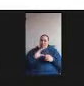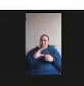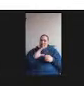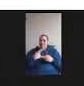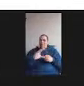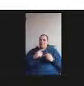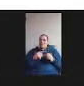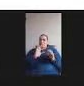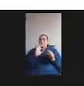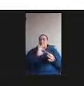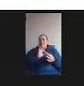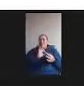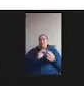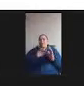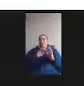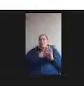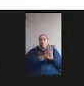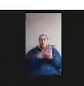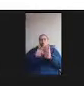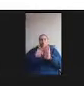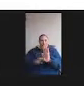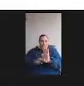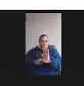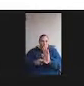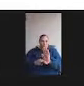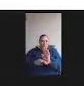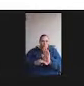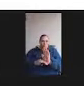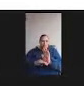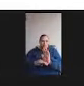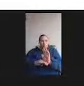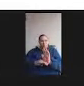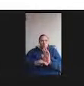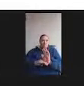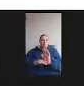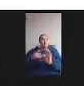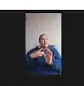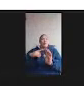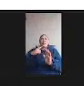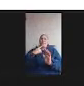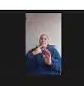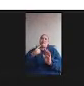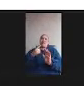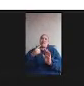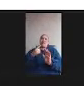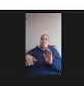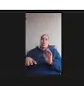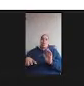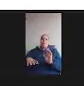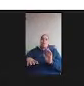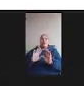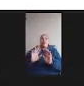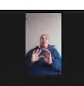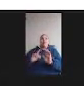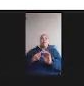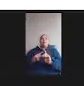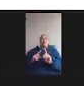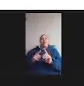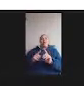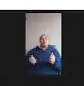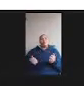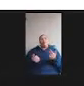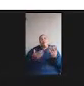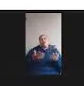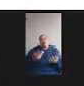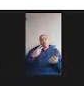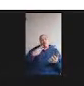projects? And I don't want to say fall away, but not necessarily provision were made